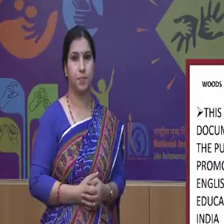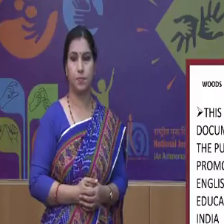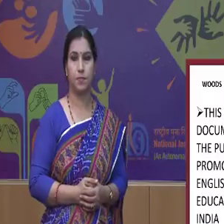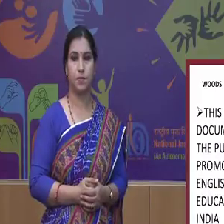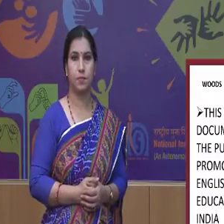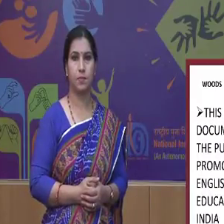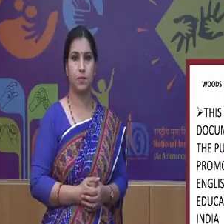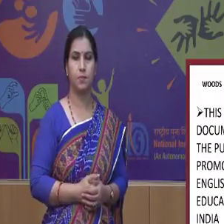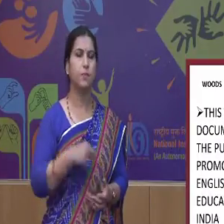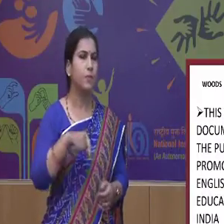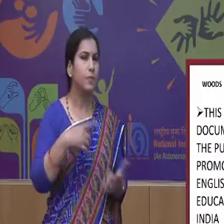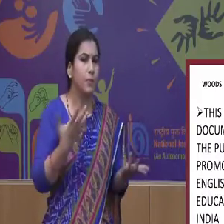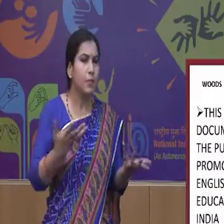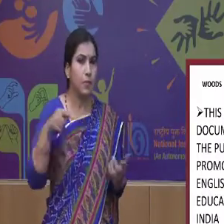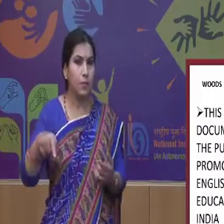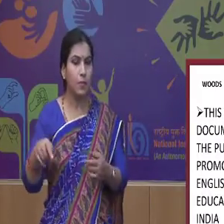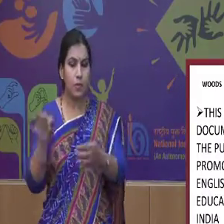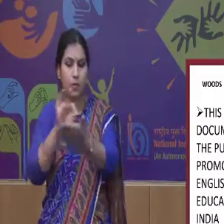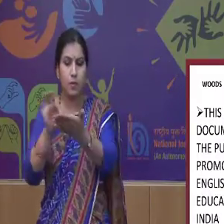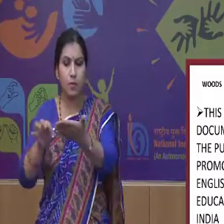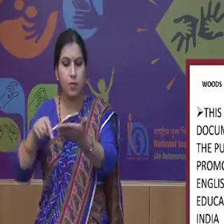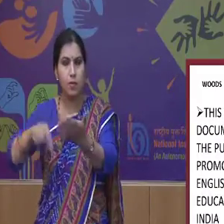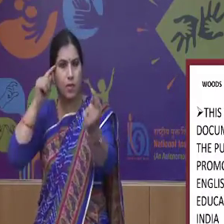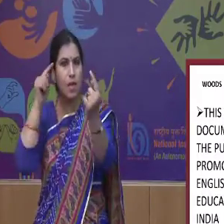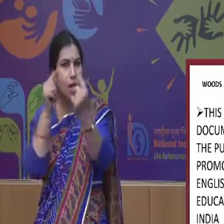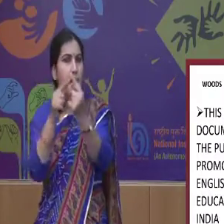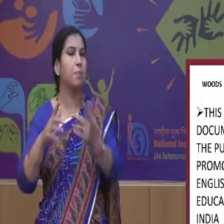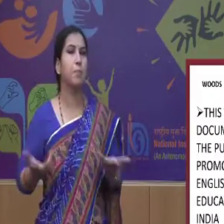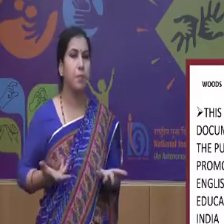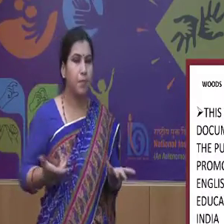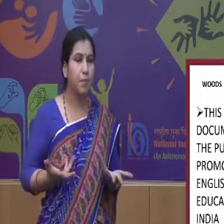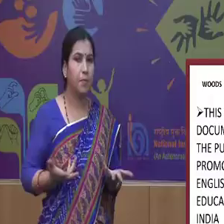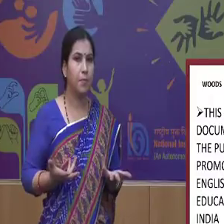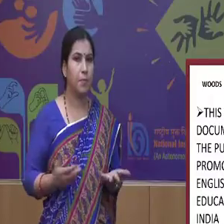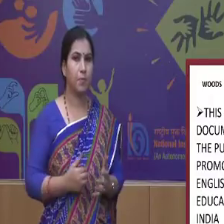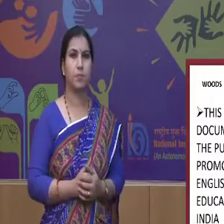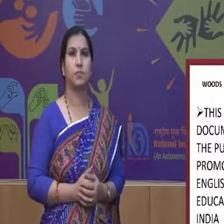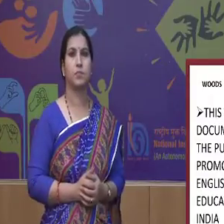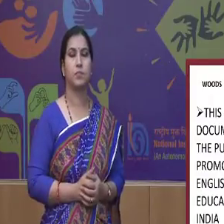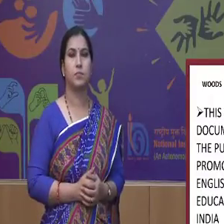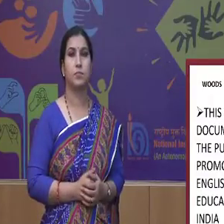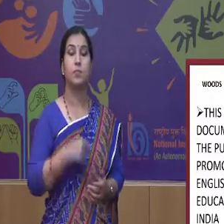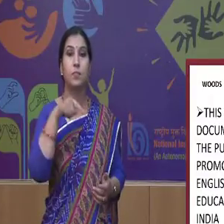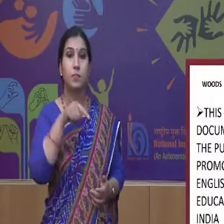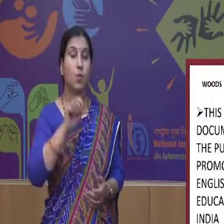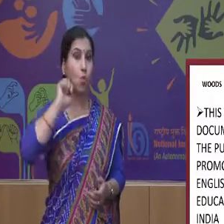In short, the objective of the Wood's Dispatch was the spread of